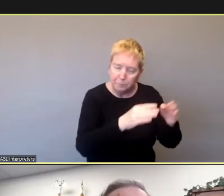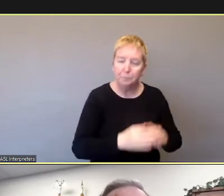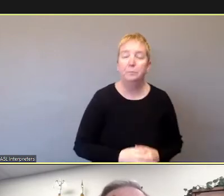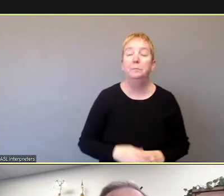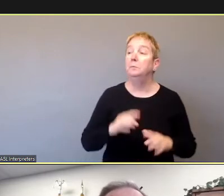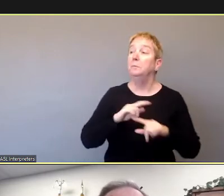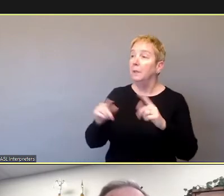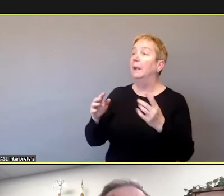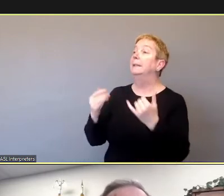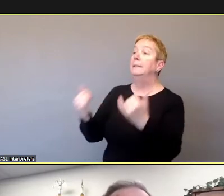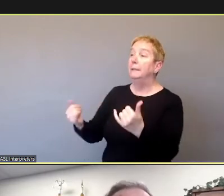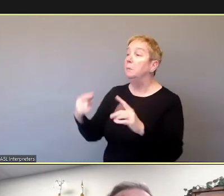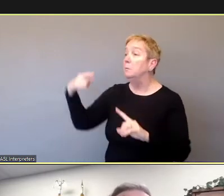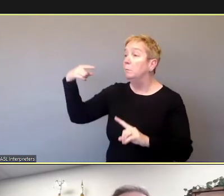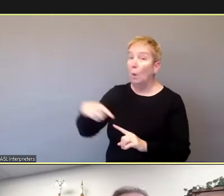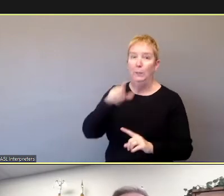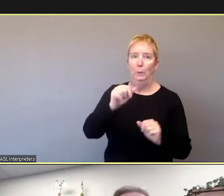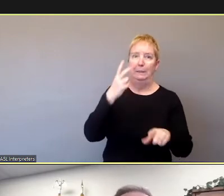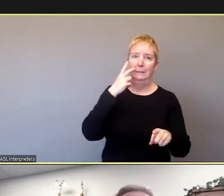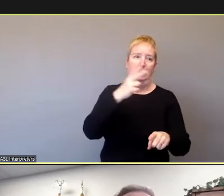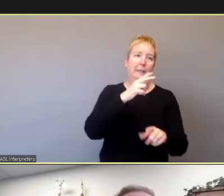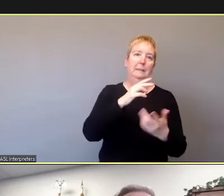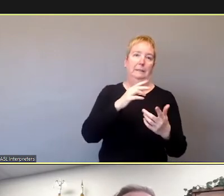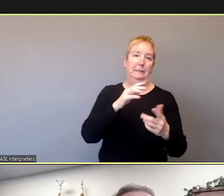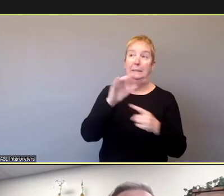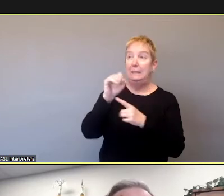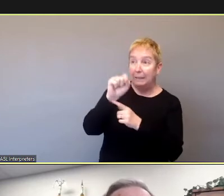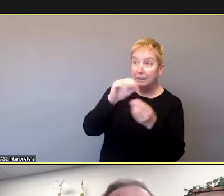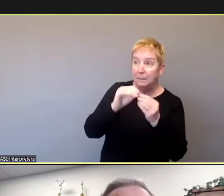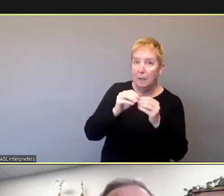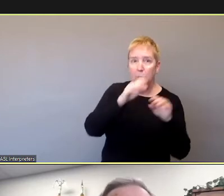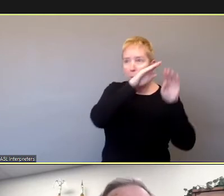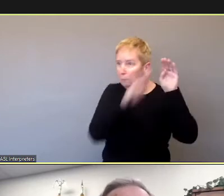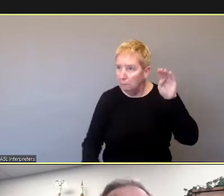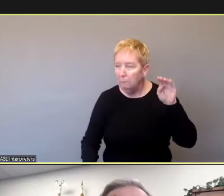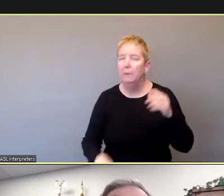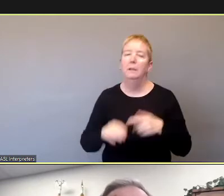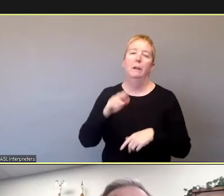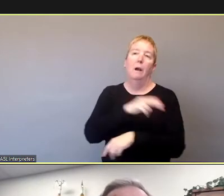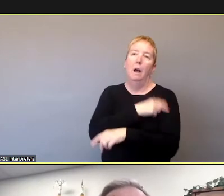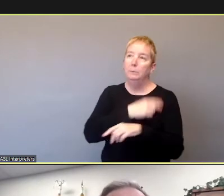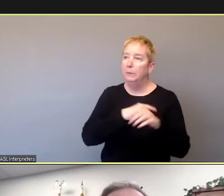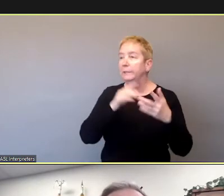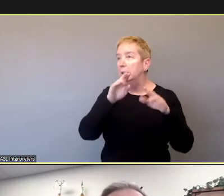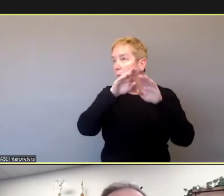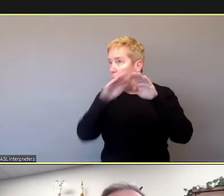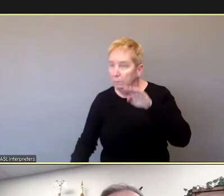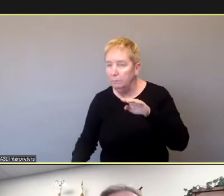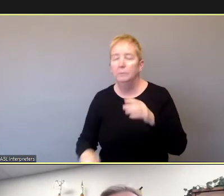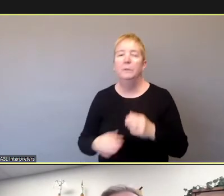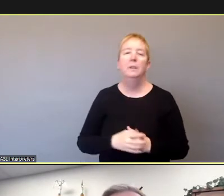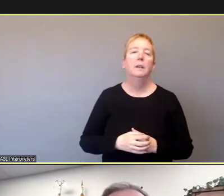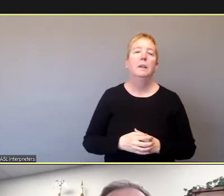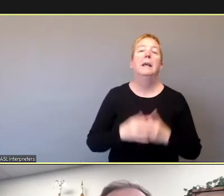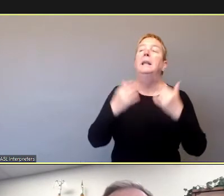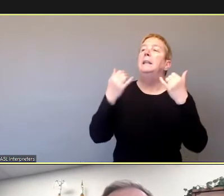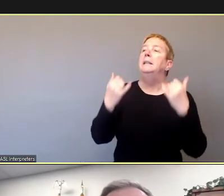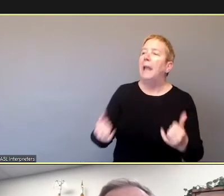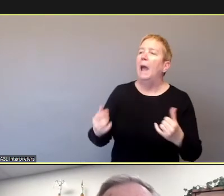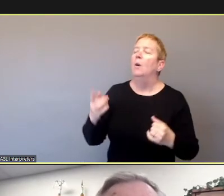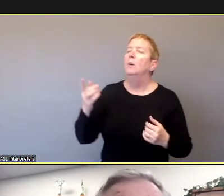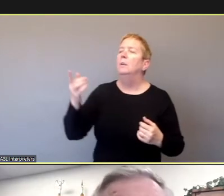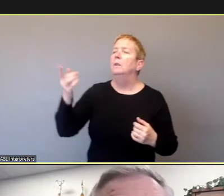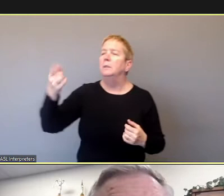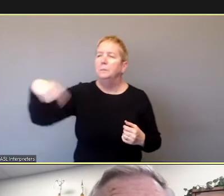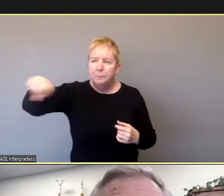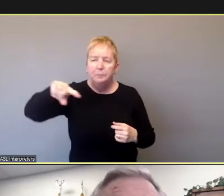a very significant improvement. Next slide. Another question reporters asked me last week is, if we're not going to be focusing as